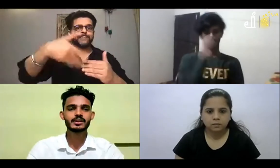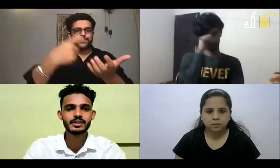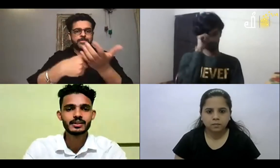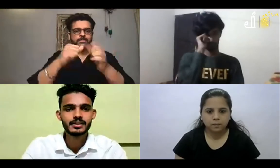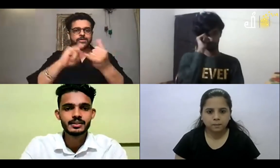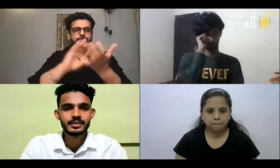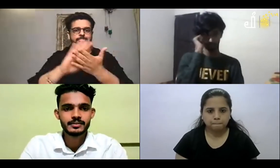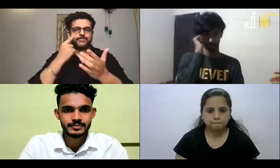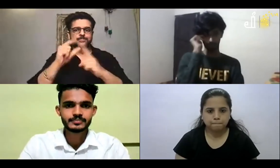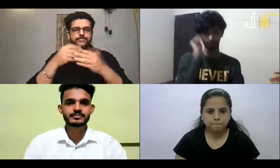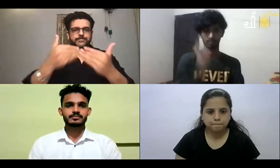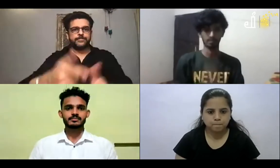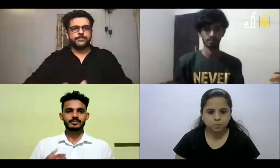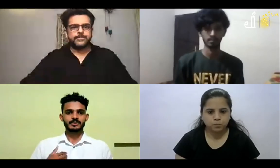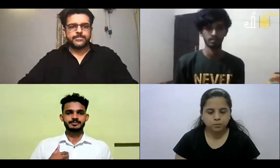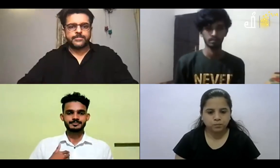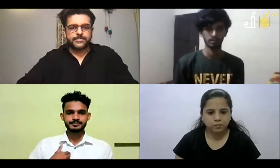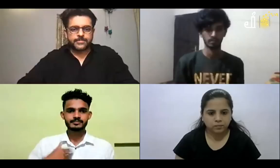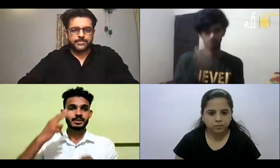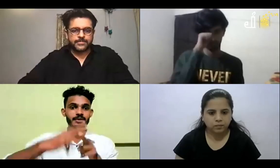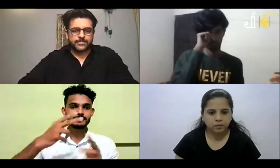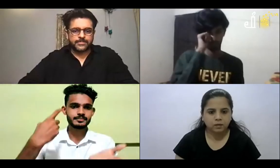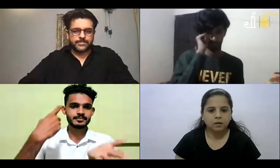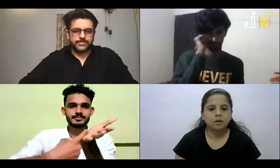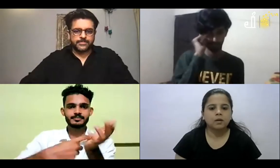Okay. Yeah, over to Rashid.